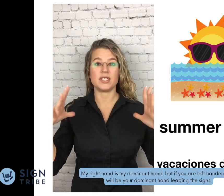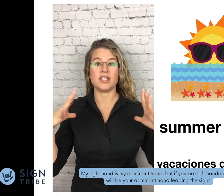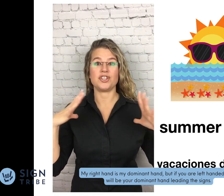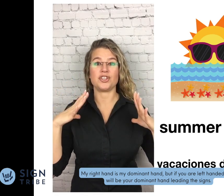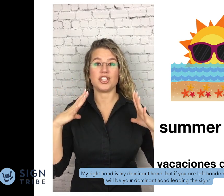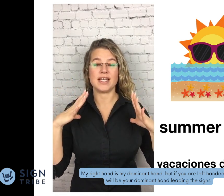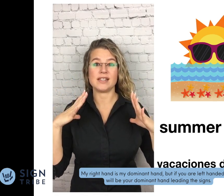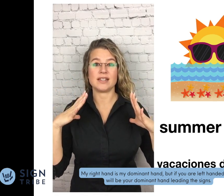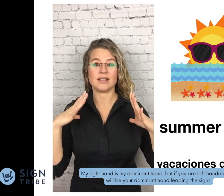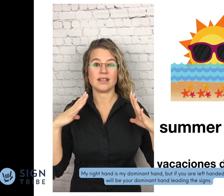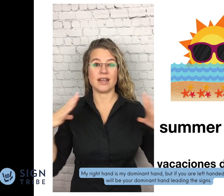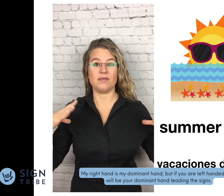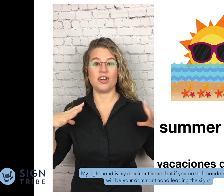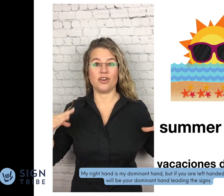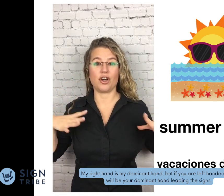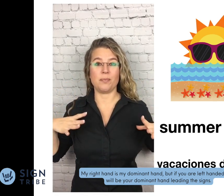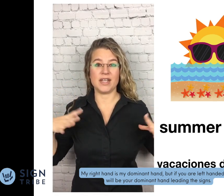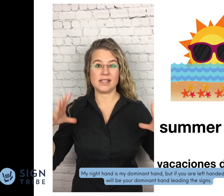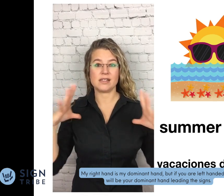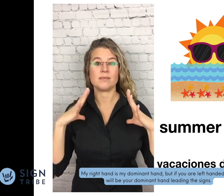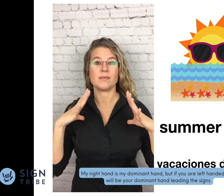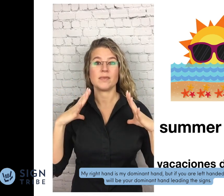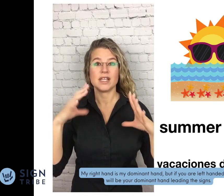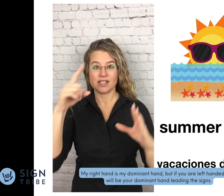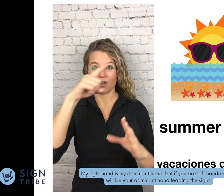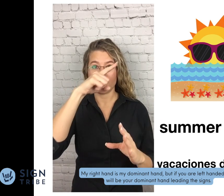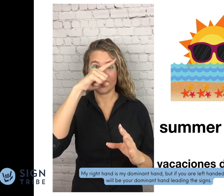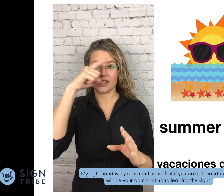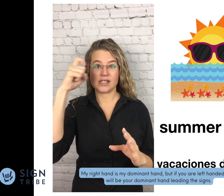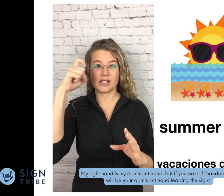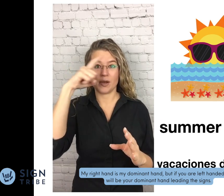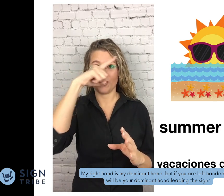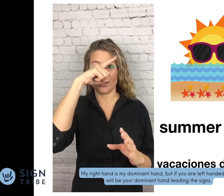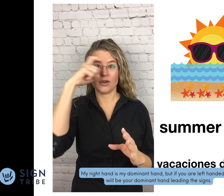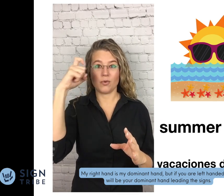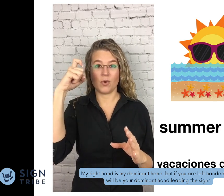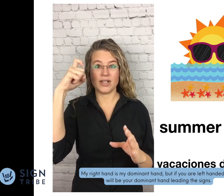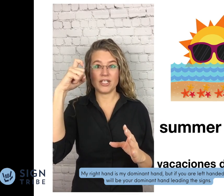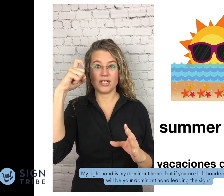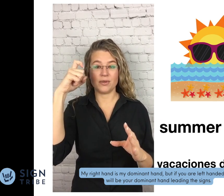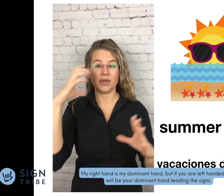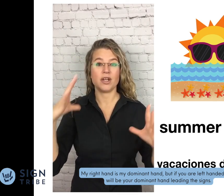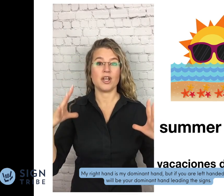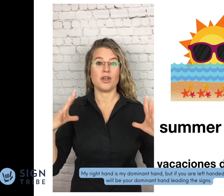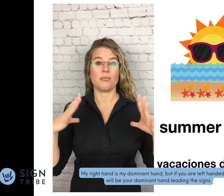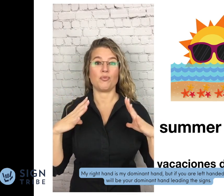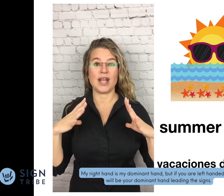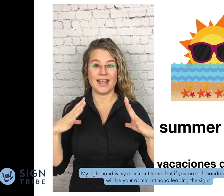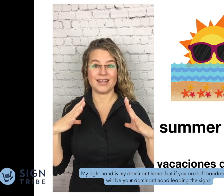your chest, kind of near your armpits. So summer, 1, 2, break.